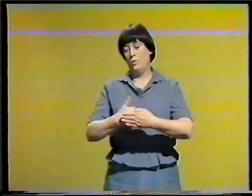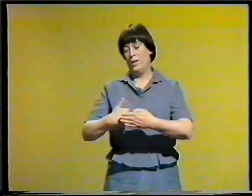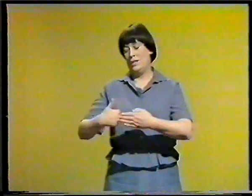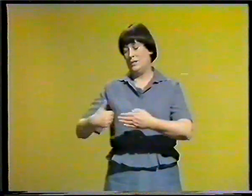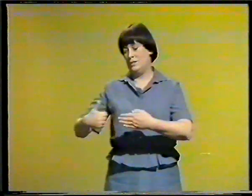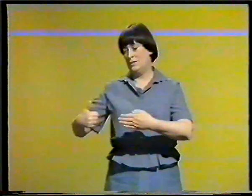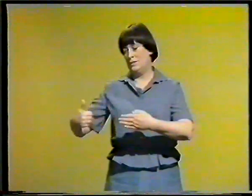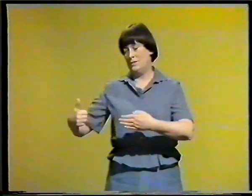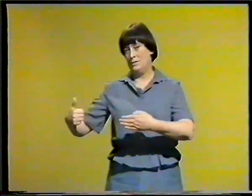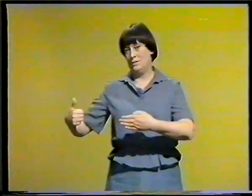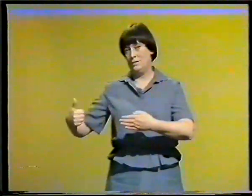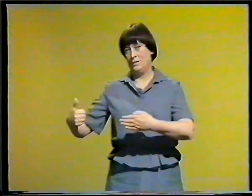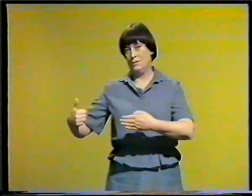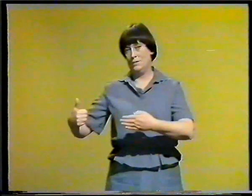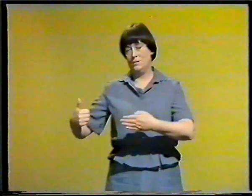Always,